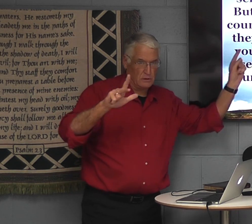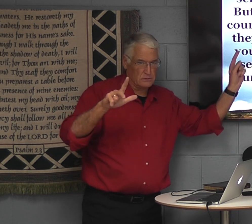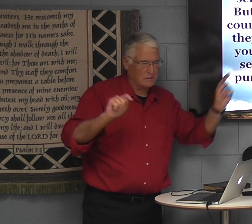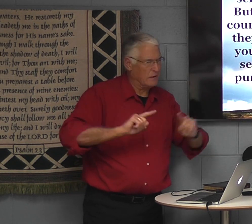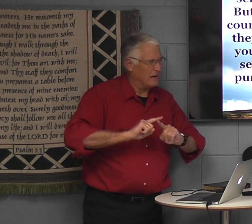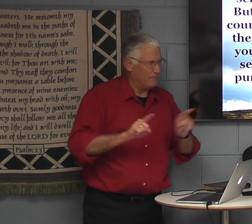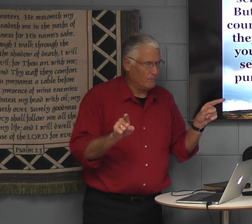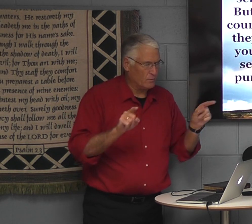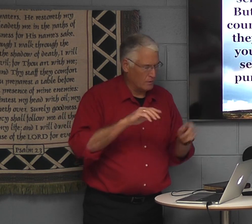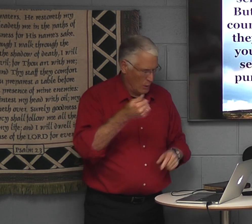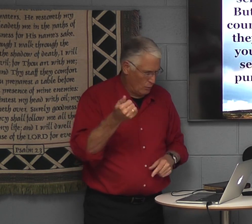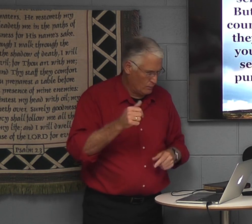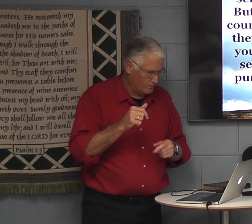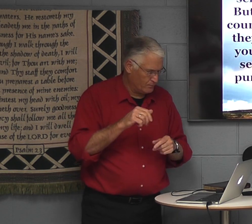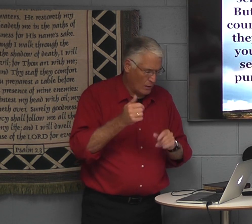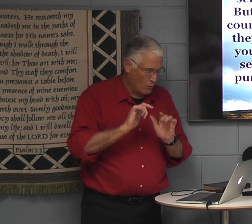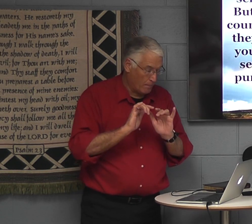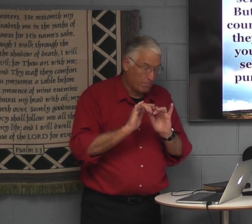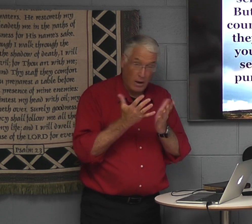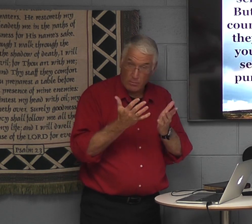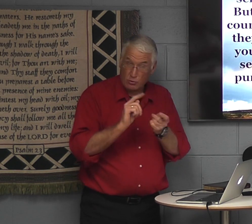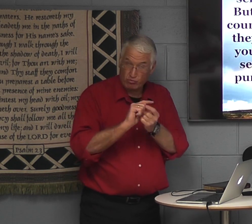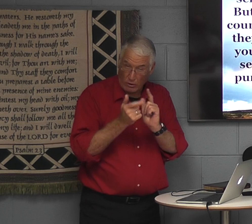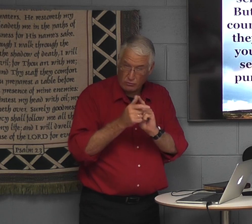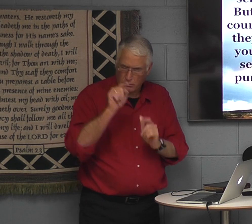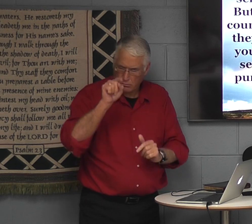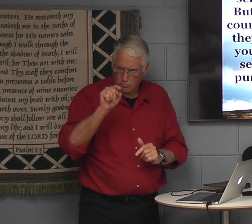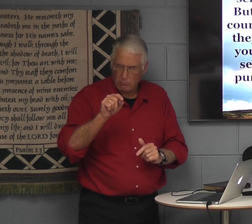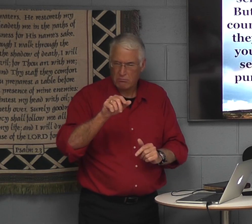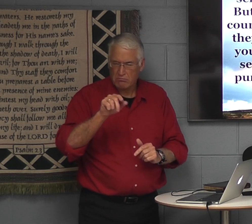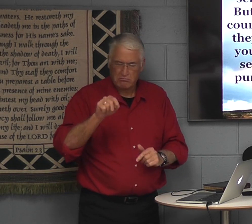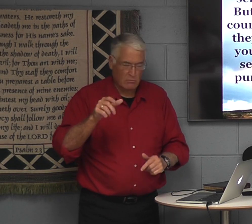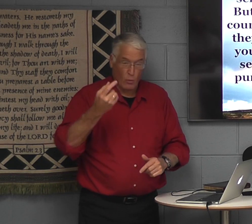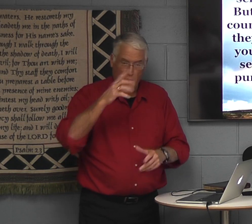This is an NLT. It's a little bit different from other Bible translations,